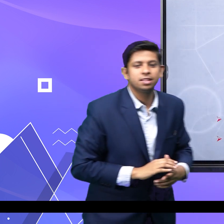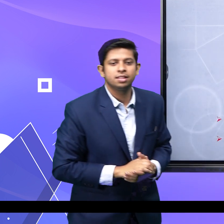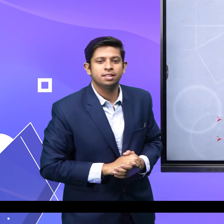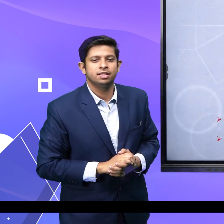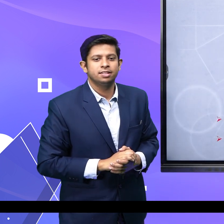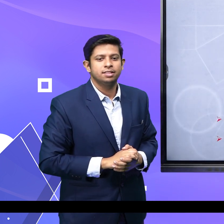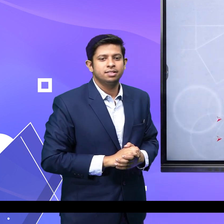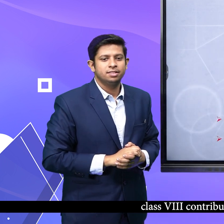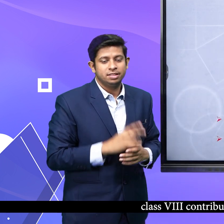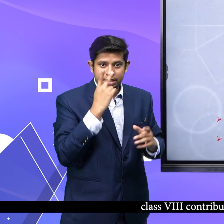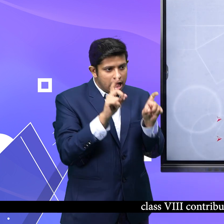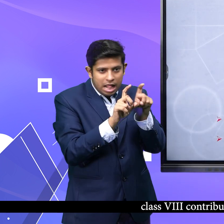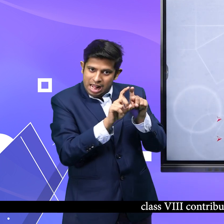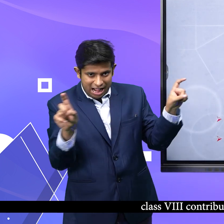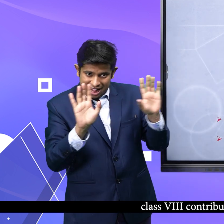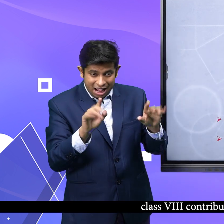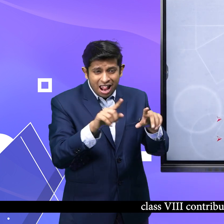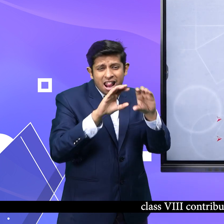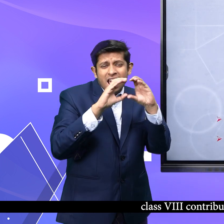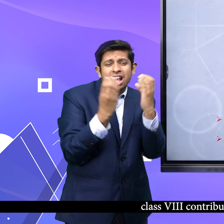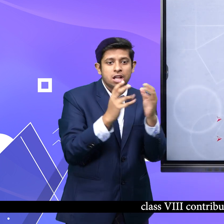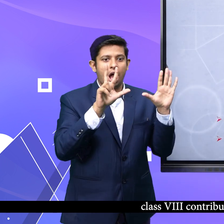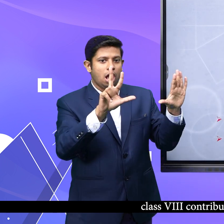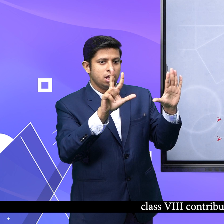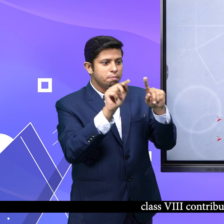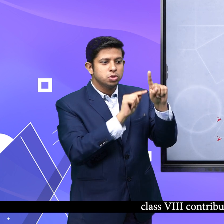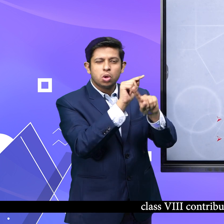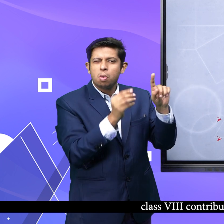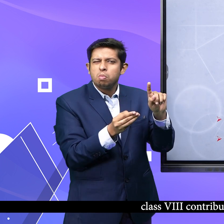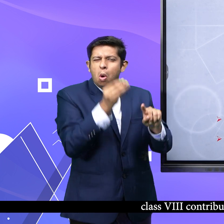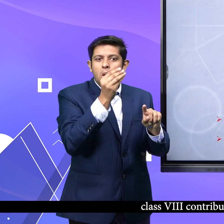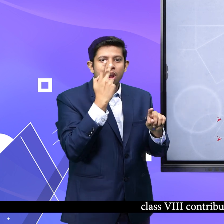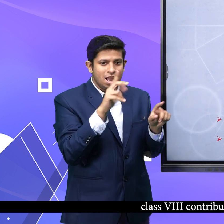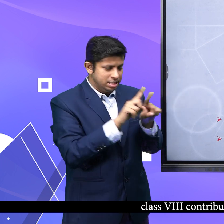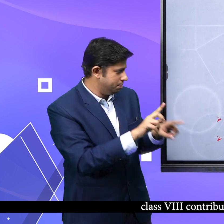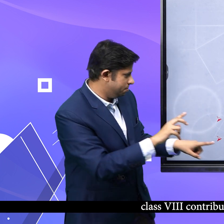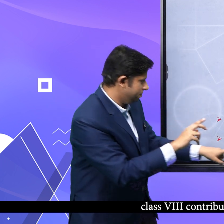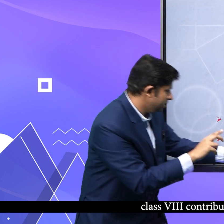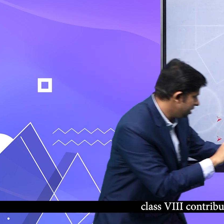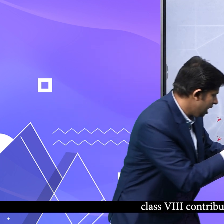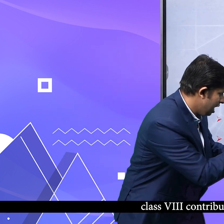Clearly, class 8 contribution is 4% more than 7th standard.